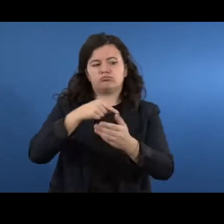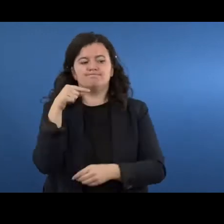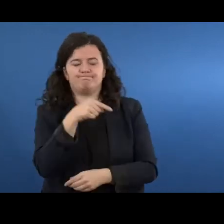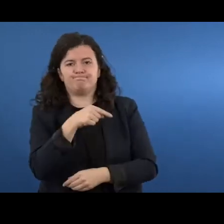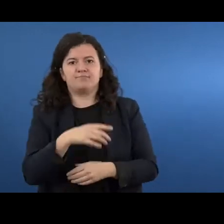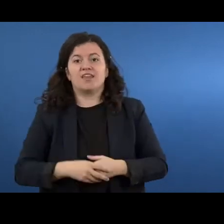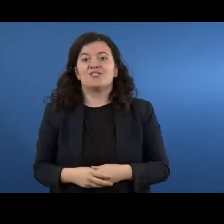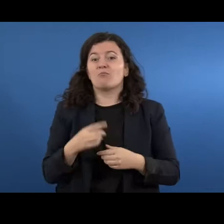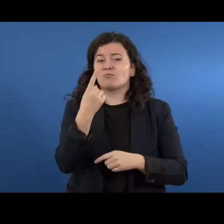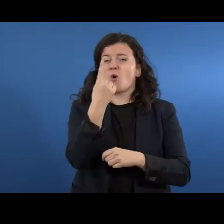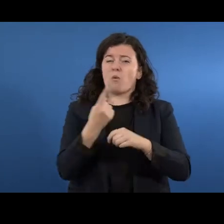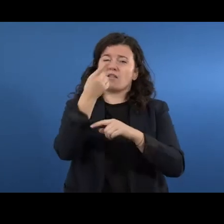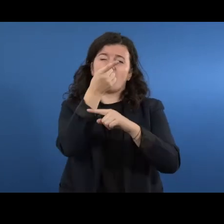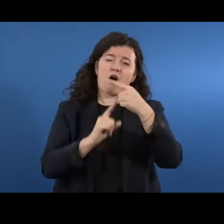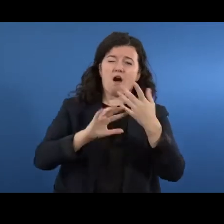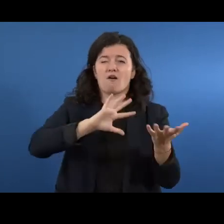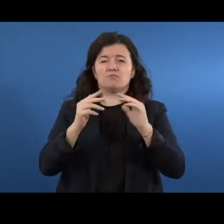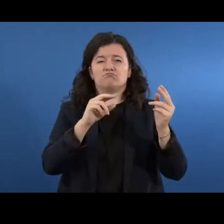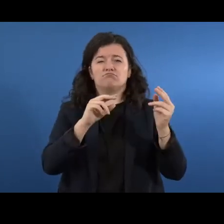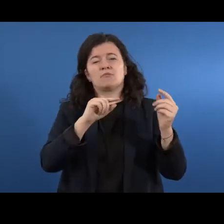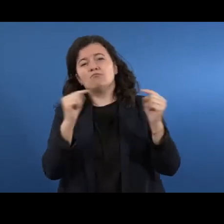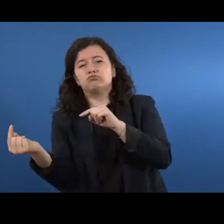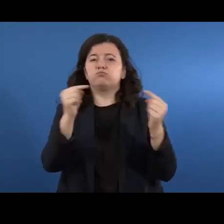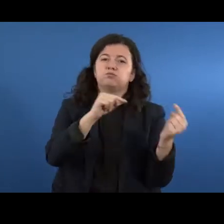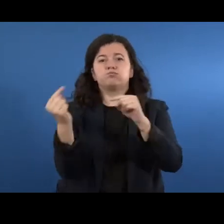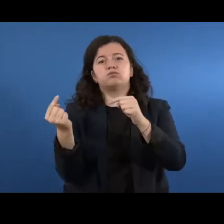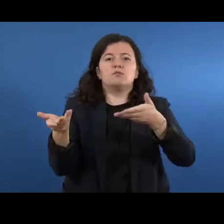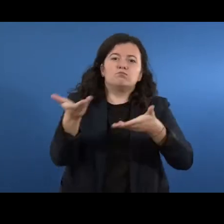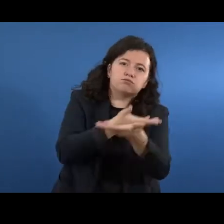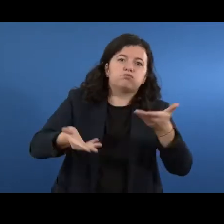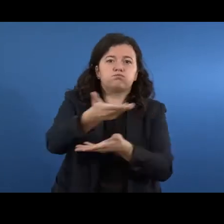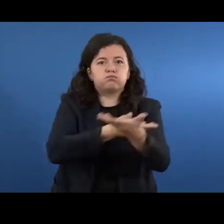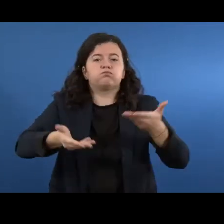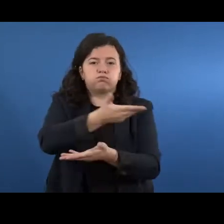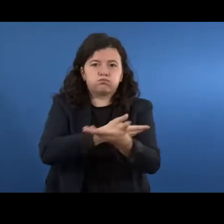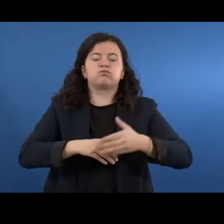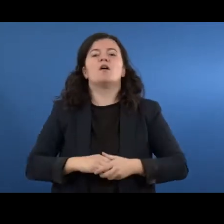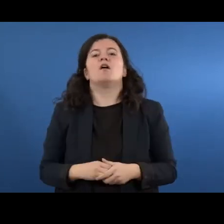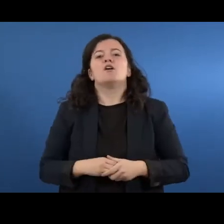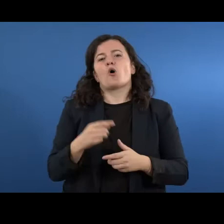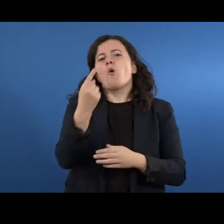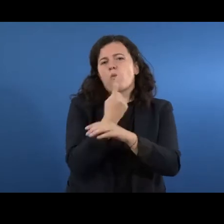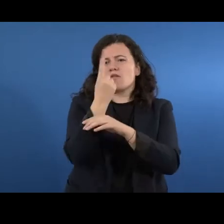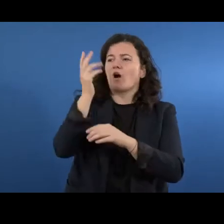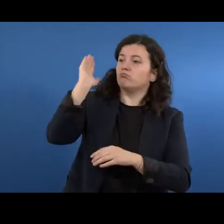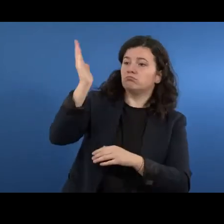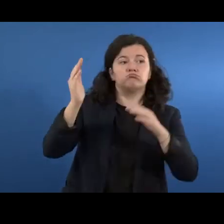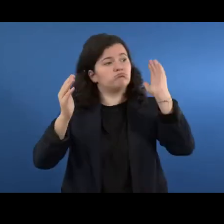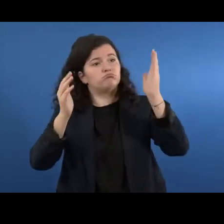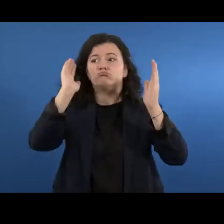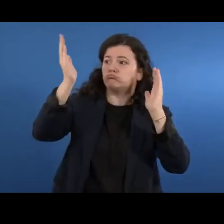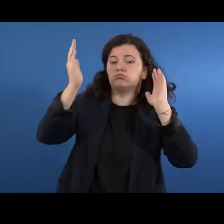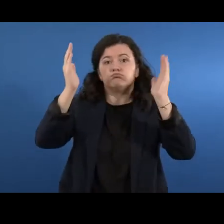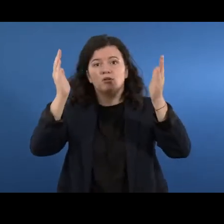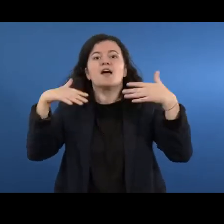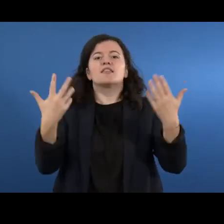few rounds of questions. And as I already mentioned, we'll have about half an hour at the end for the questions that you will